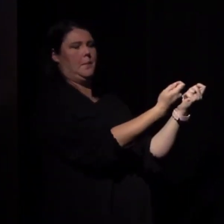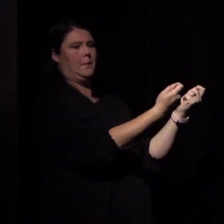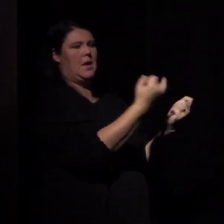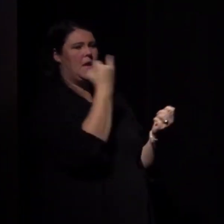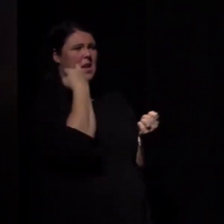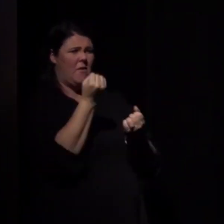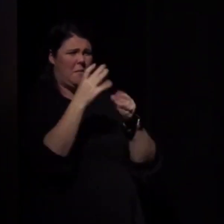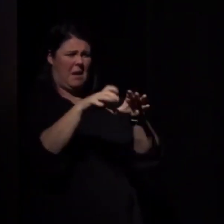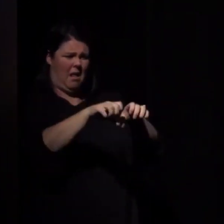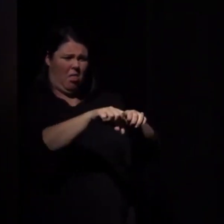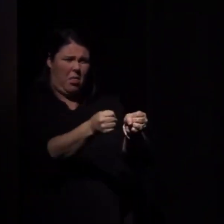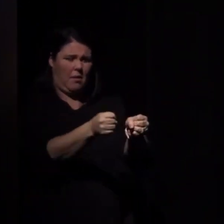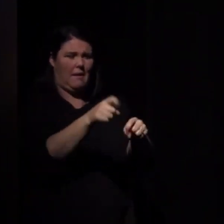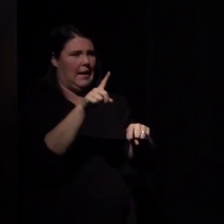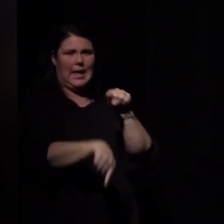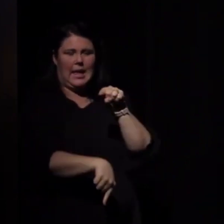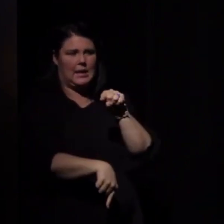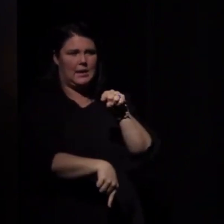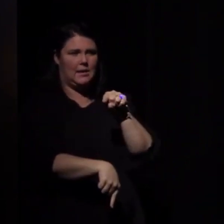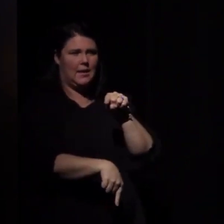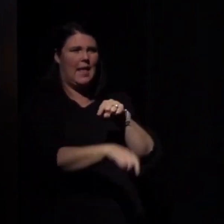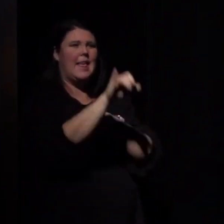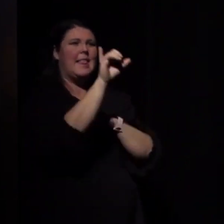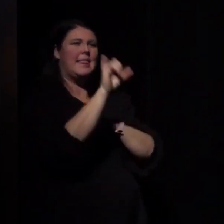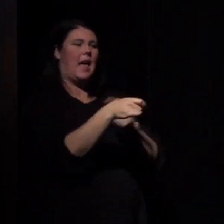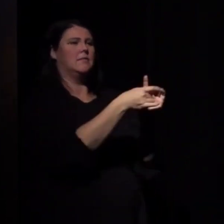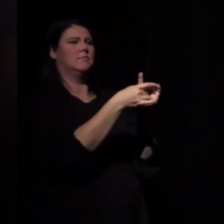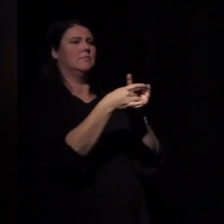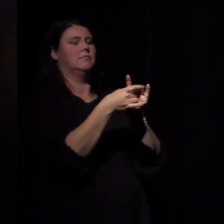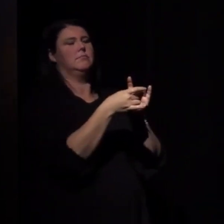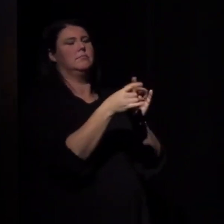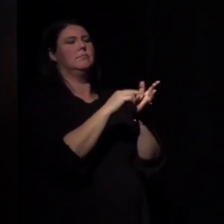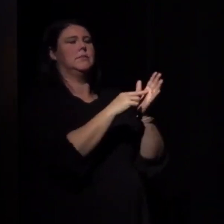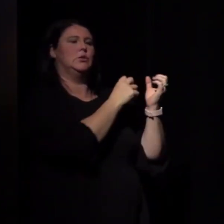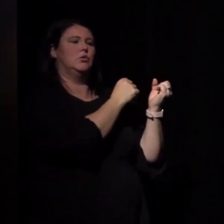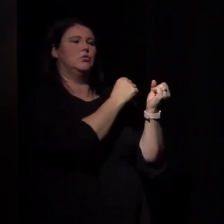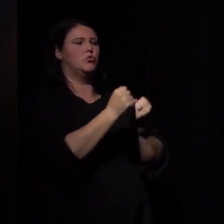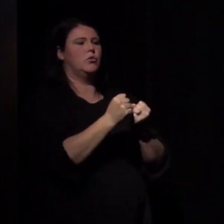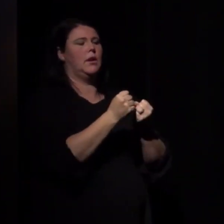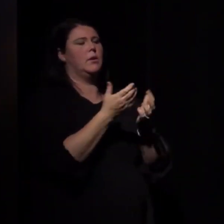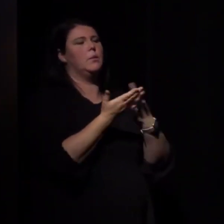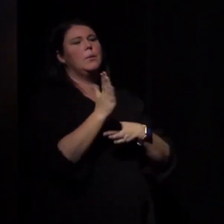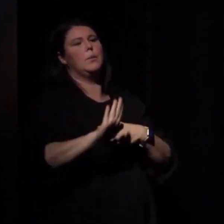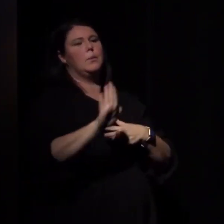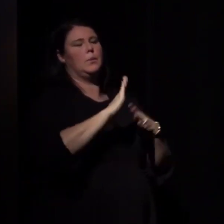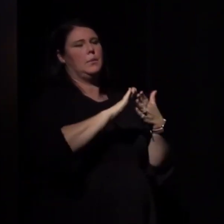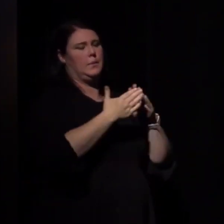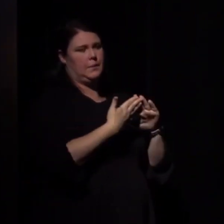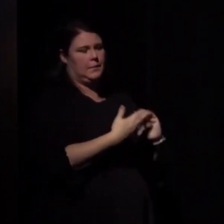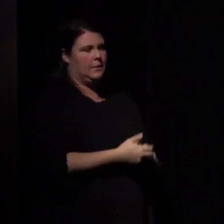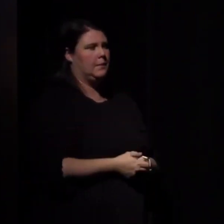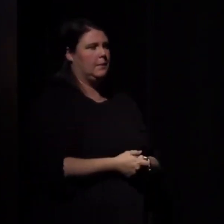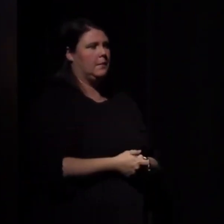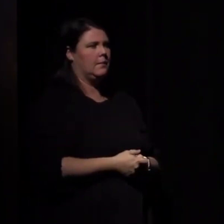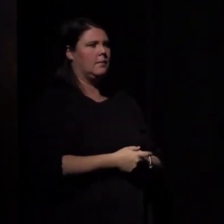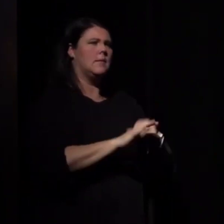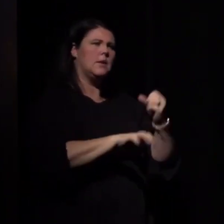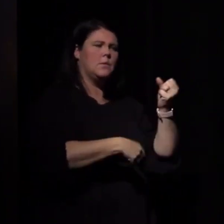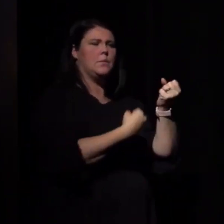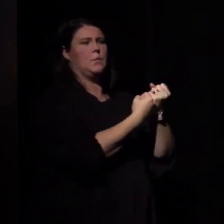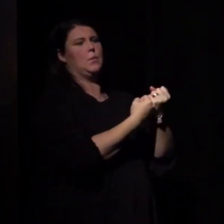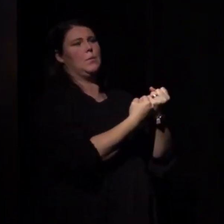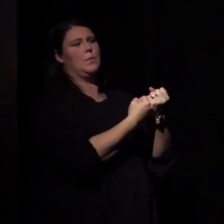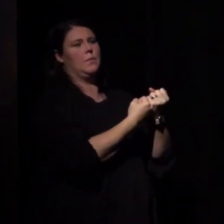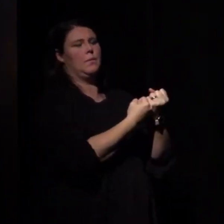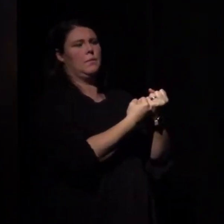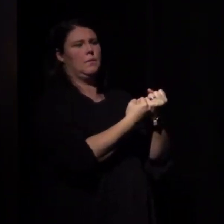hold a bunch together, it's really hard. That's what unity does. It creates strength in the community. Unity creates support. It gives